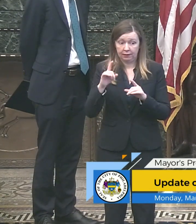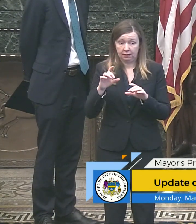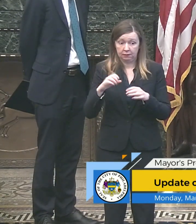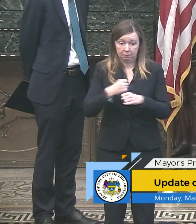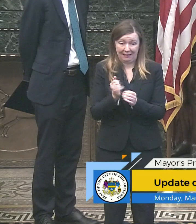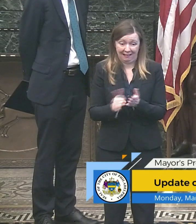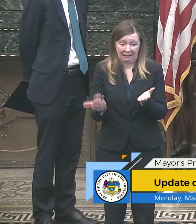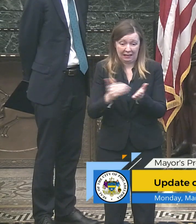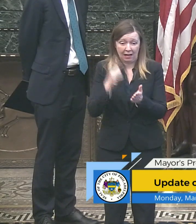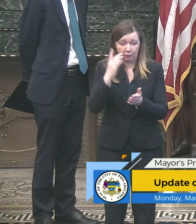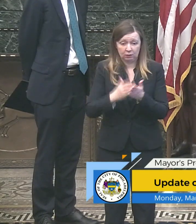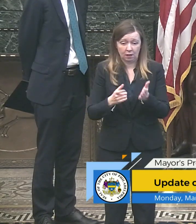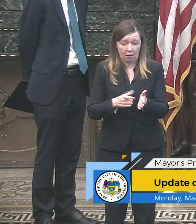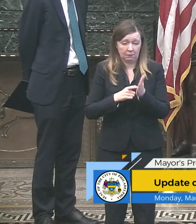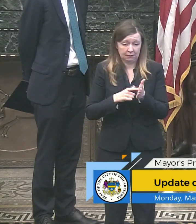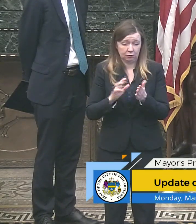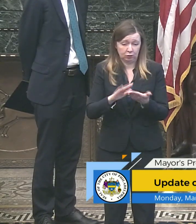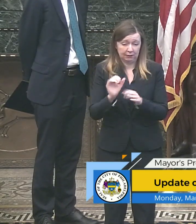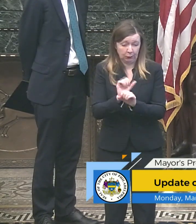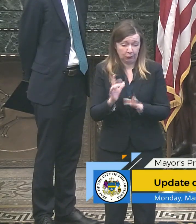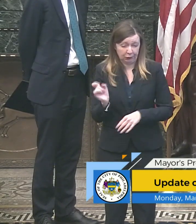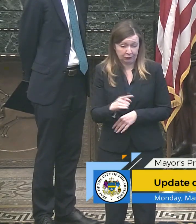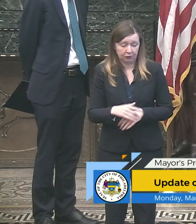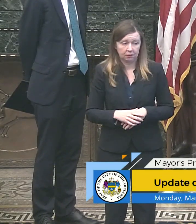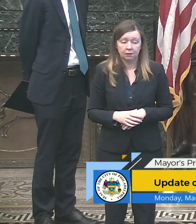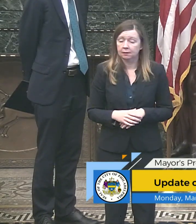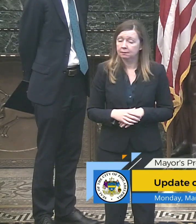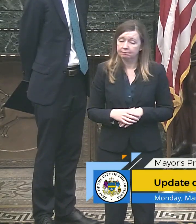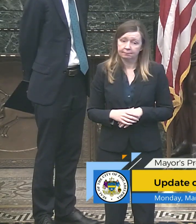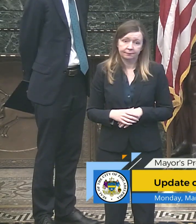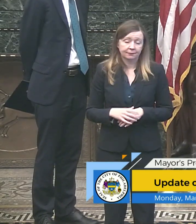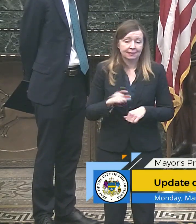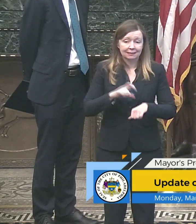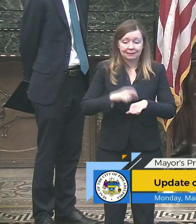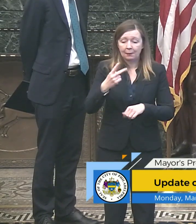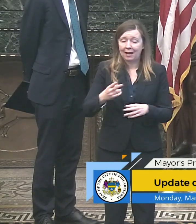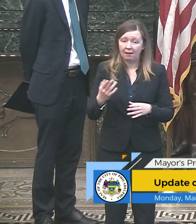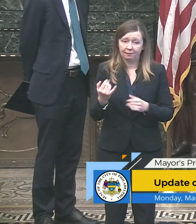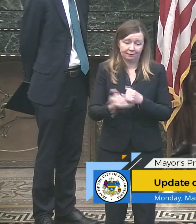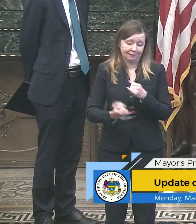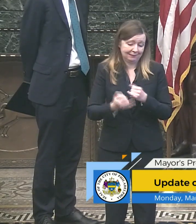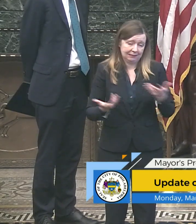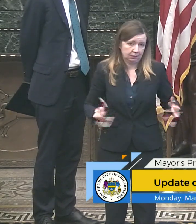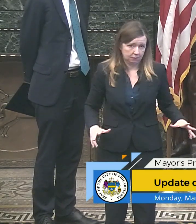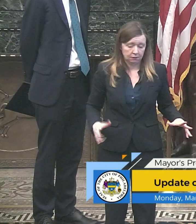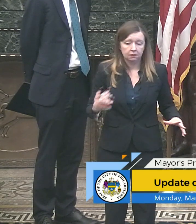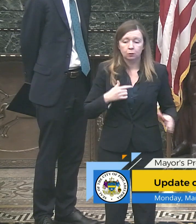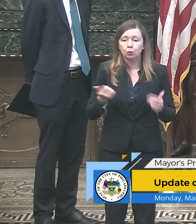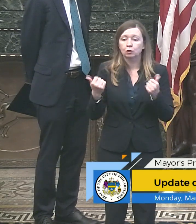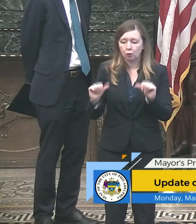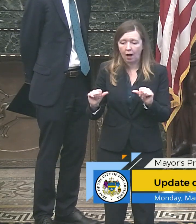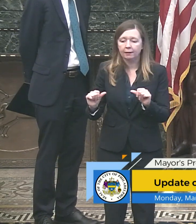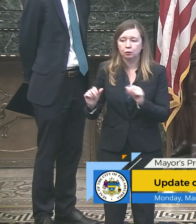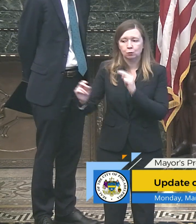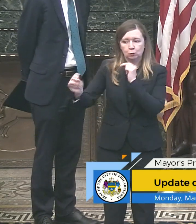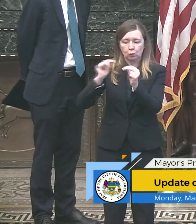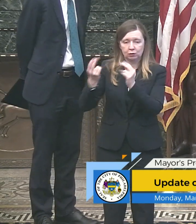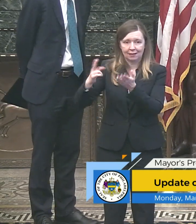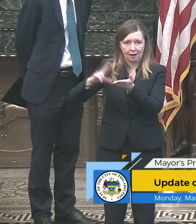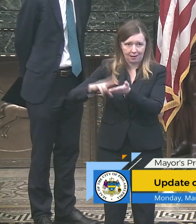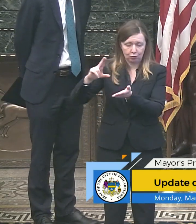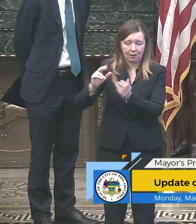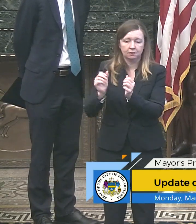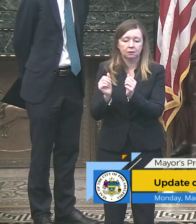some essential city workers? No, the time and a half has ended, and we're trying to negotiate a contract